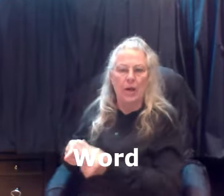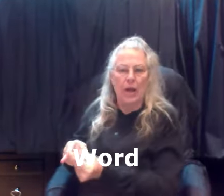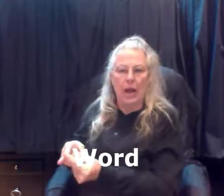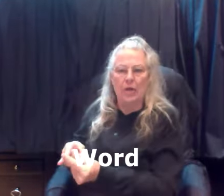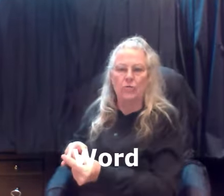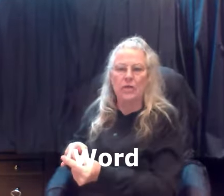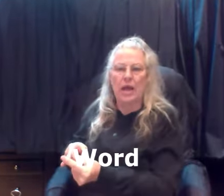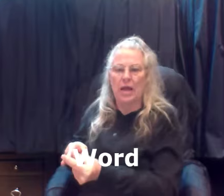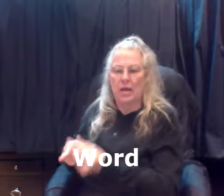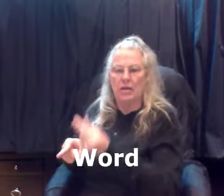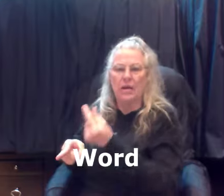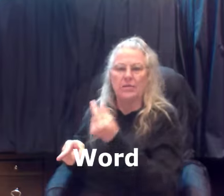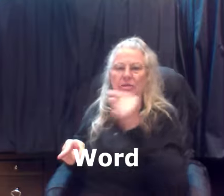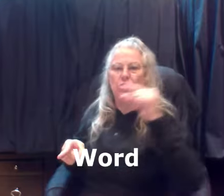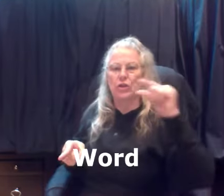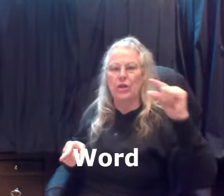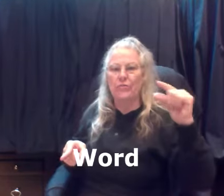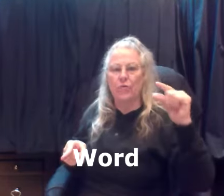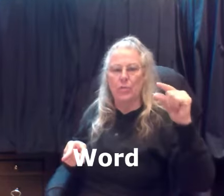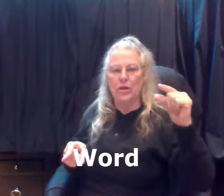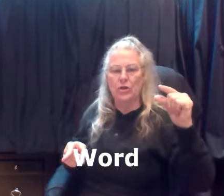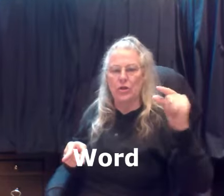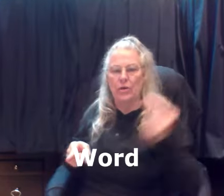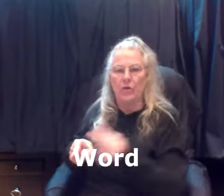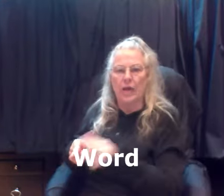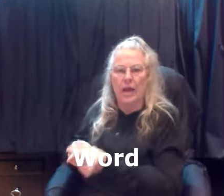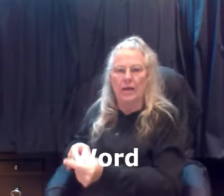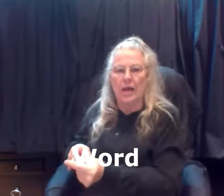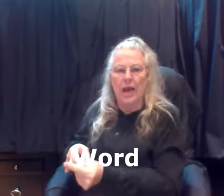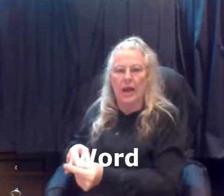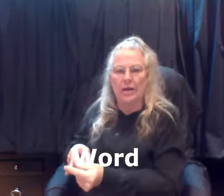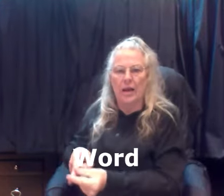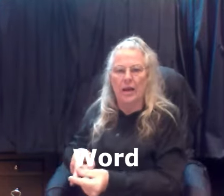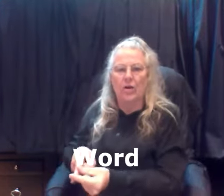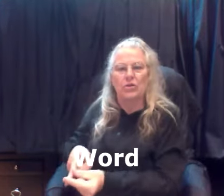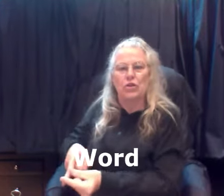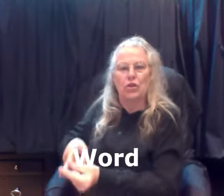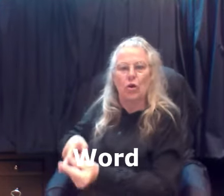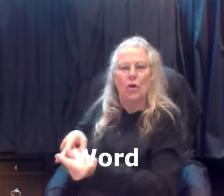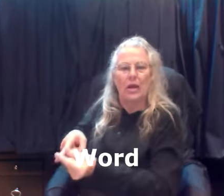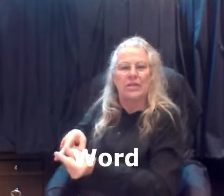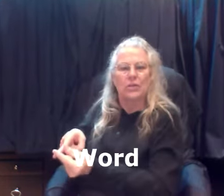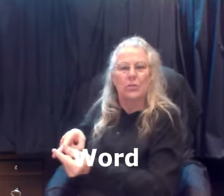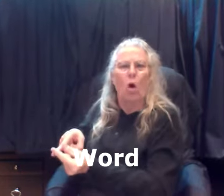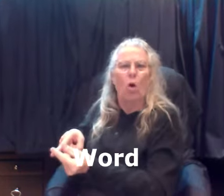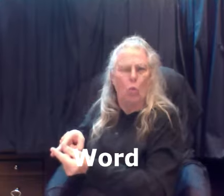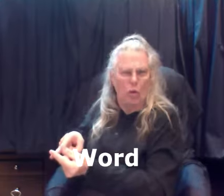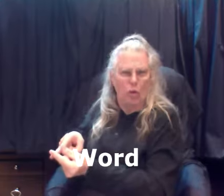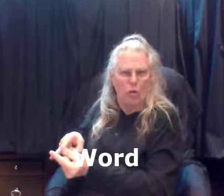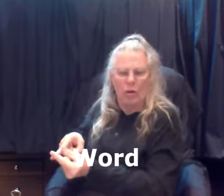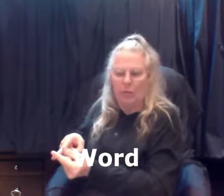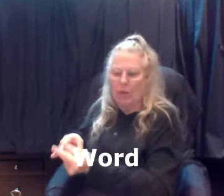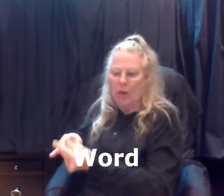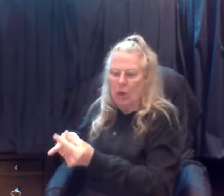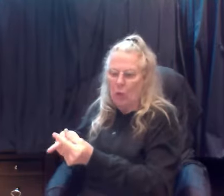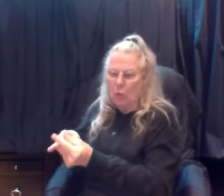And you take. It's the G formation of your hand. And lay it on to show a small word. Word.